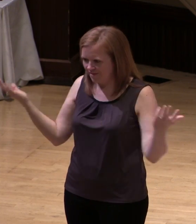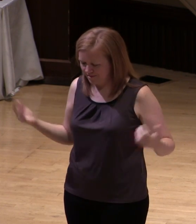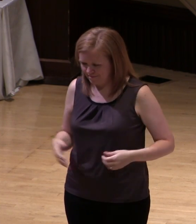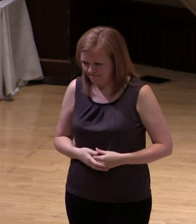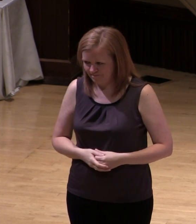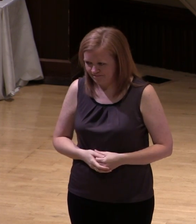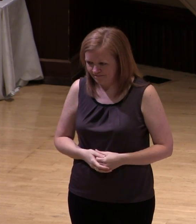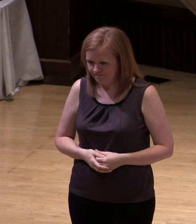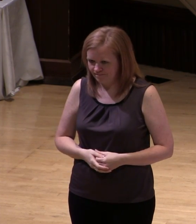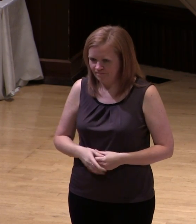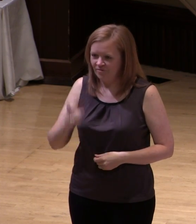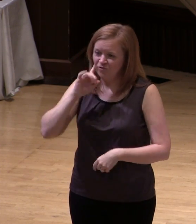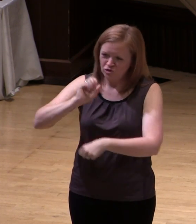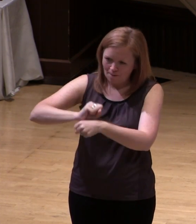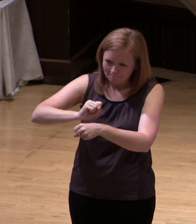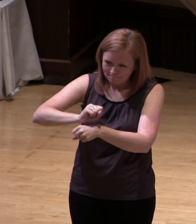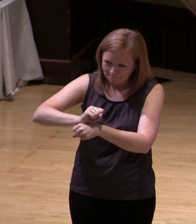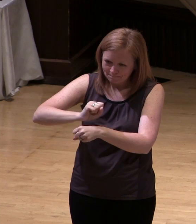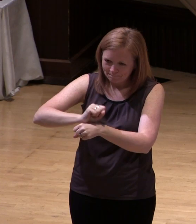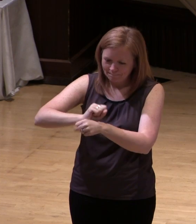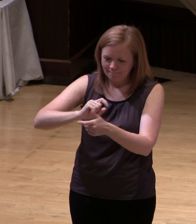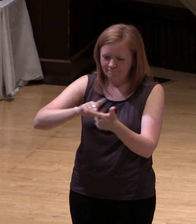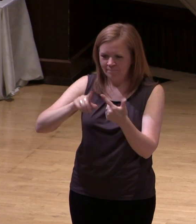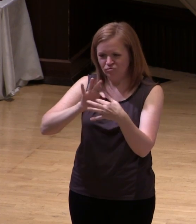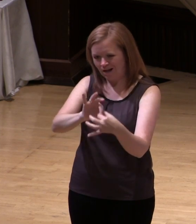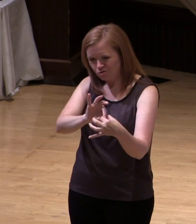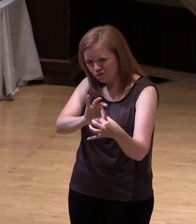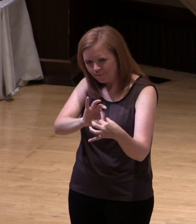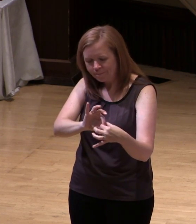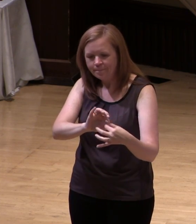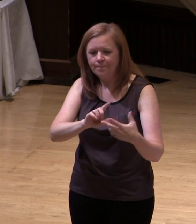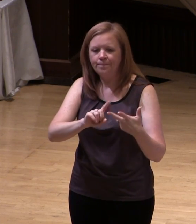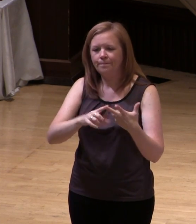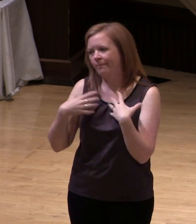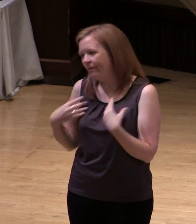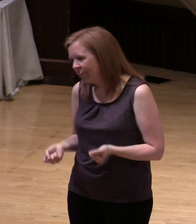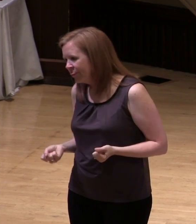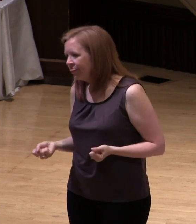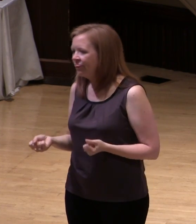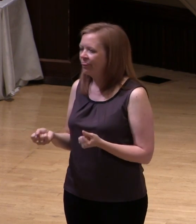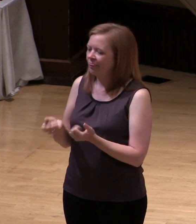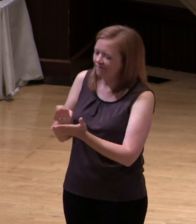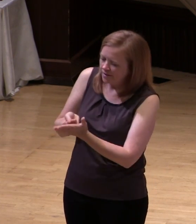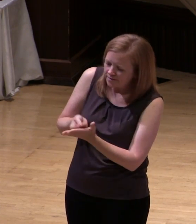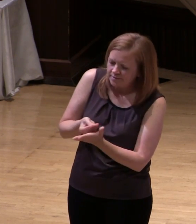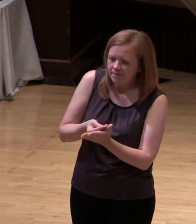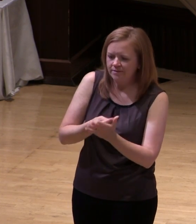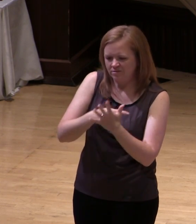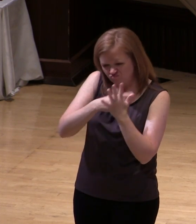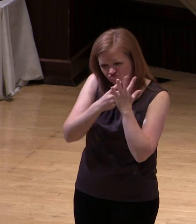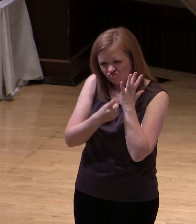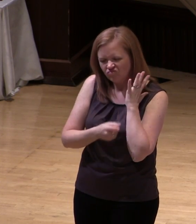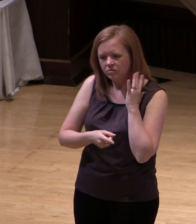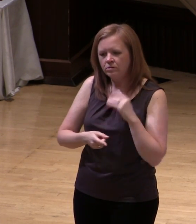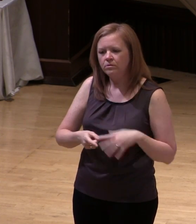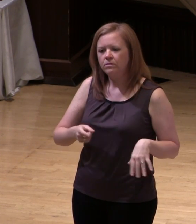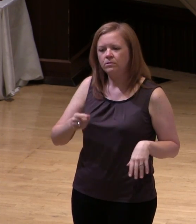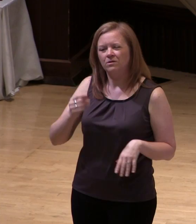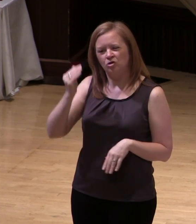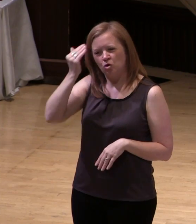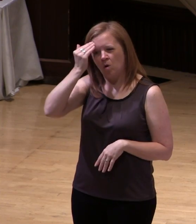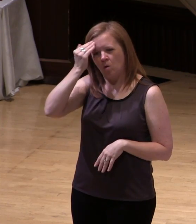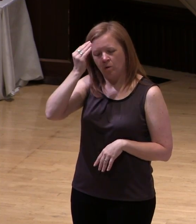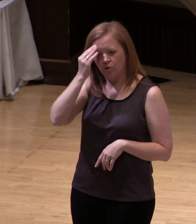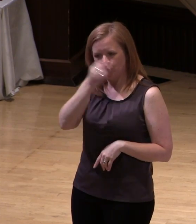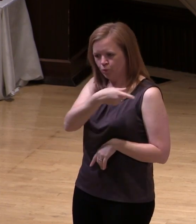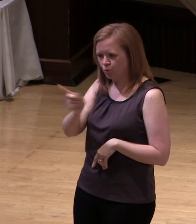life, for your job, for your relationships, for your health, for your finances. It's knowing that you're